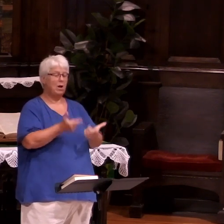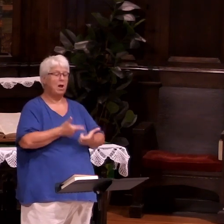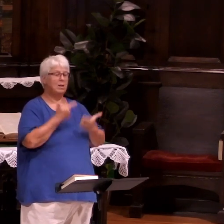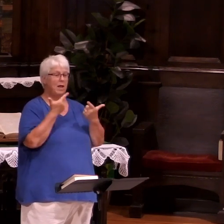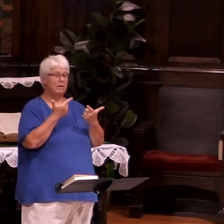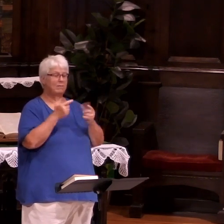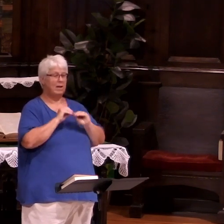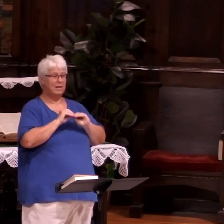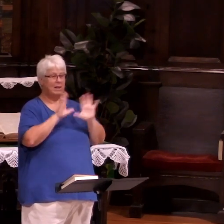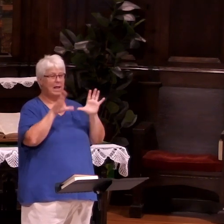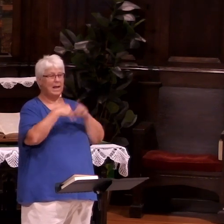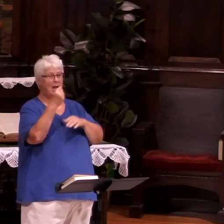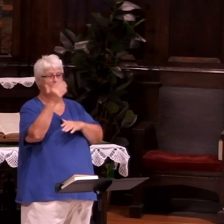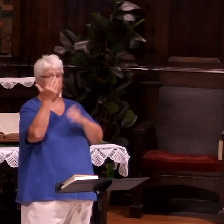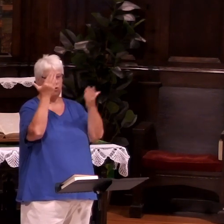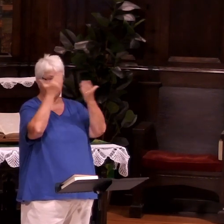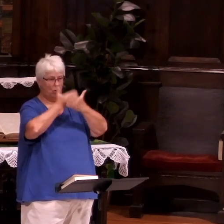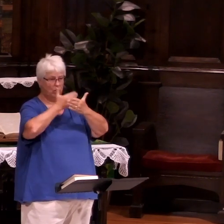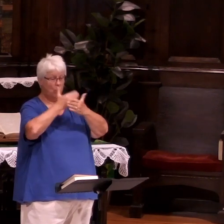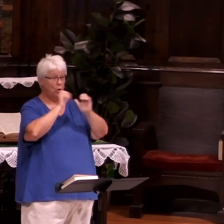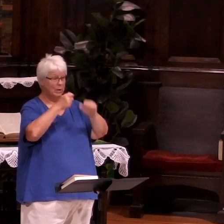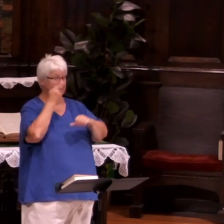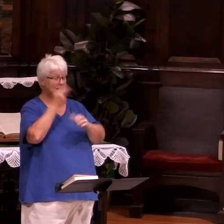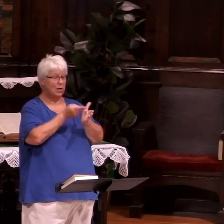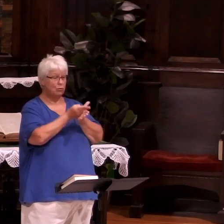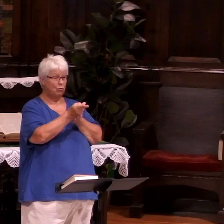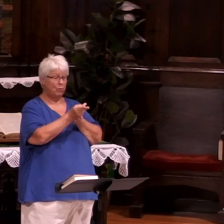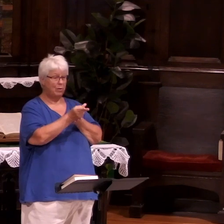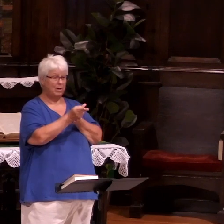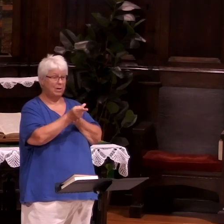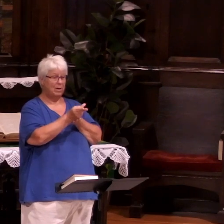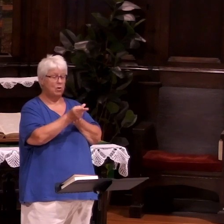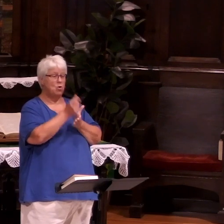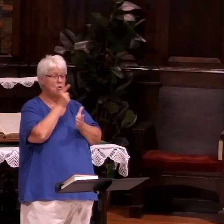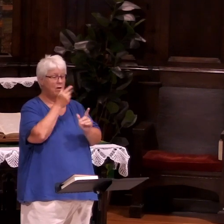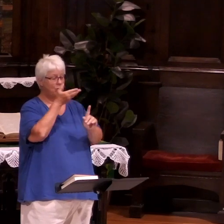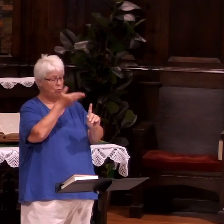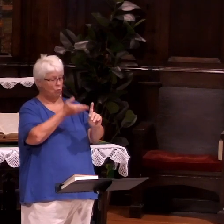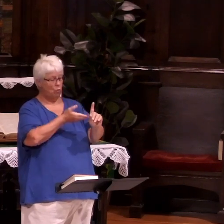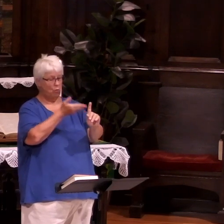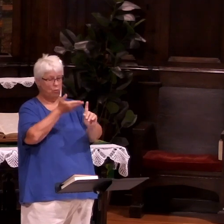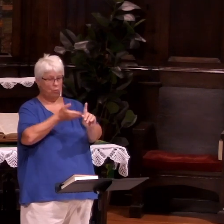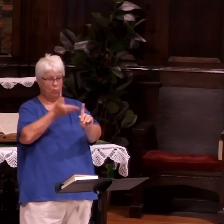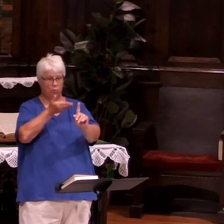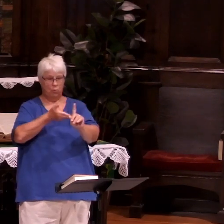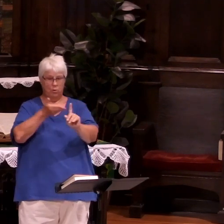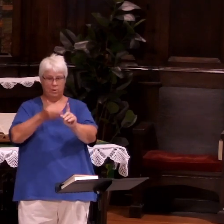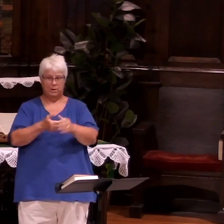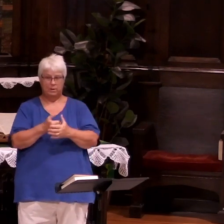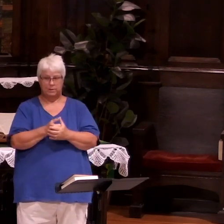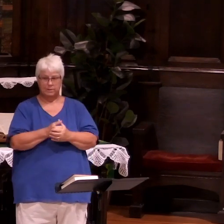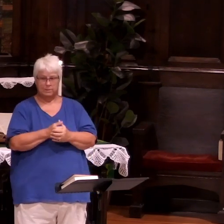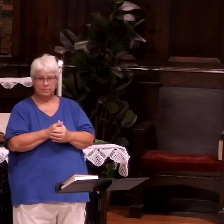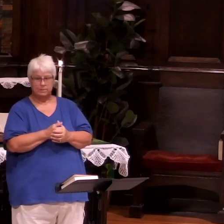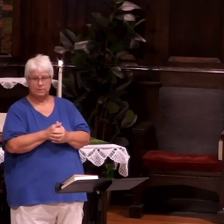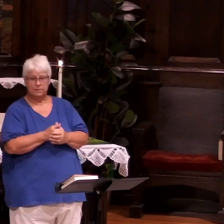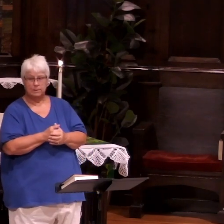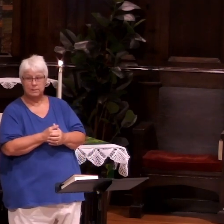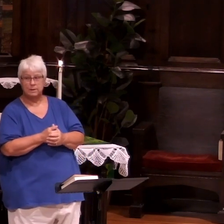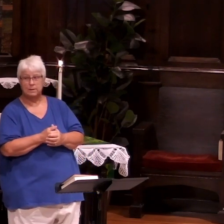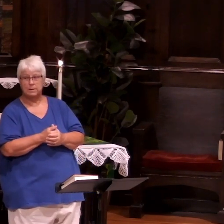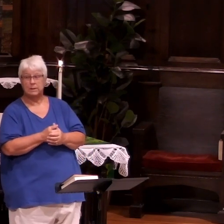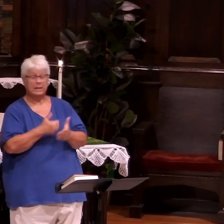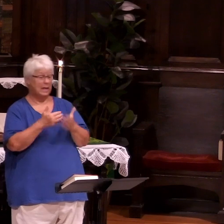light out of the darkness so that we can see the truth of who everyone is.